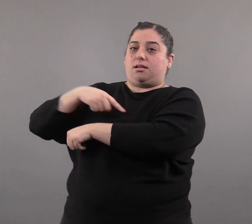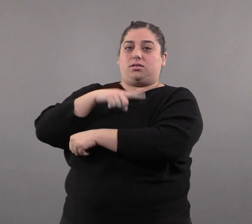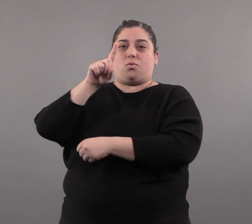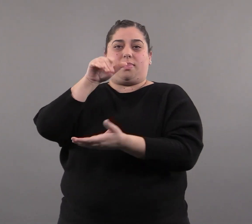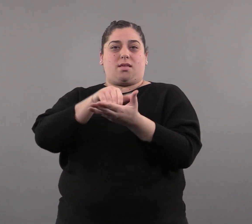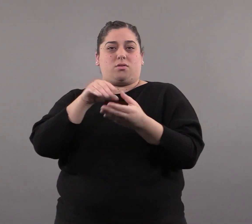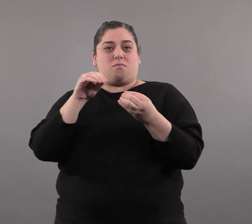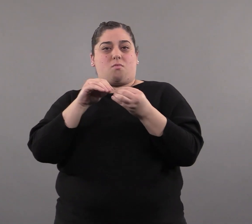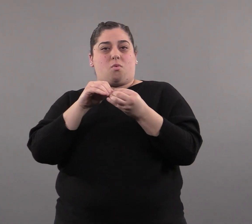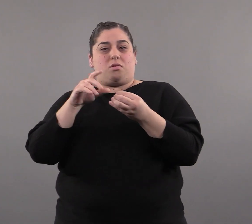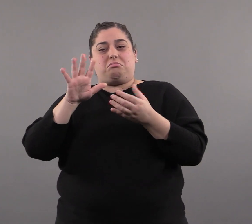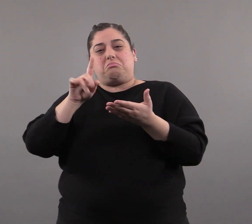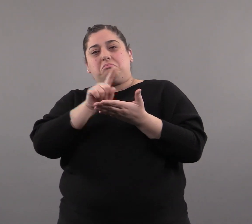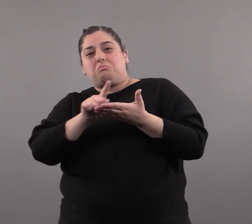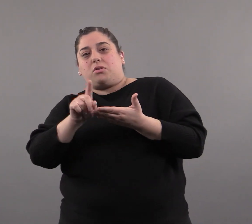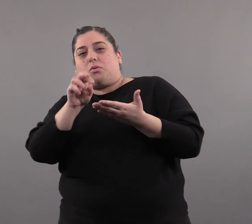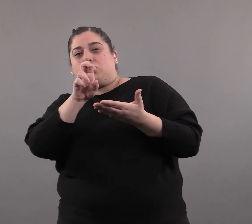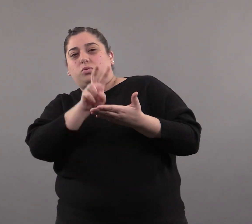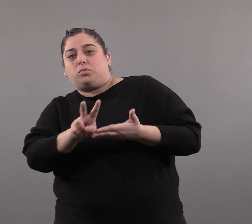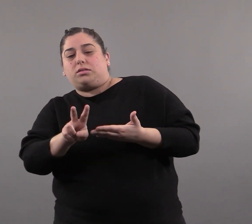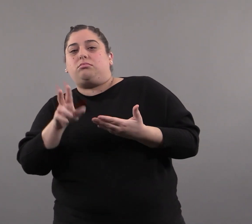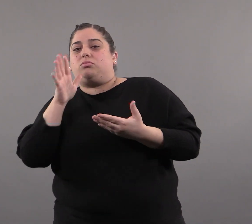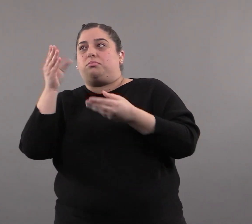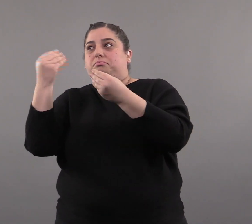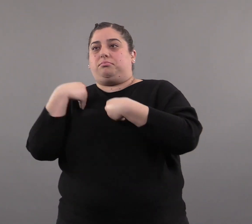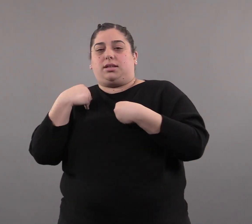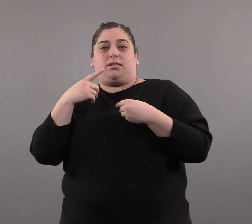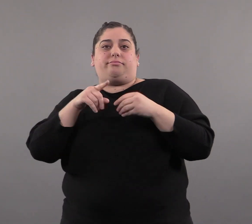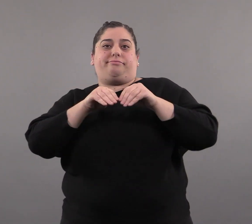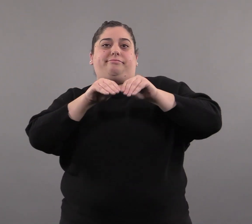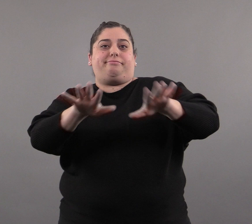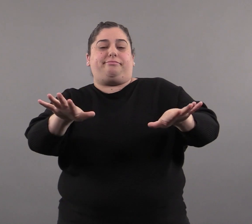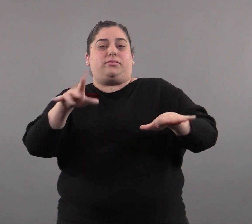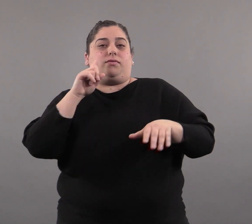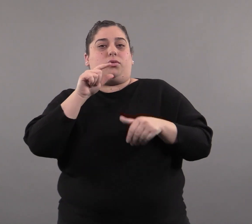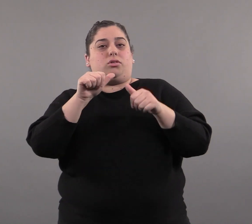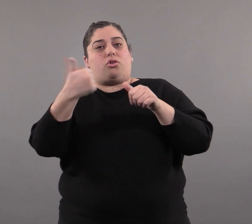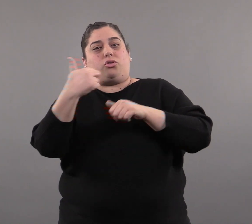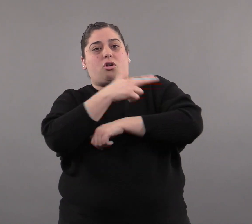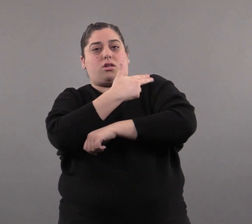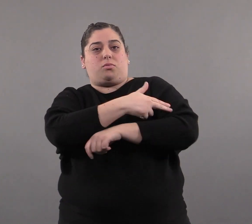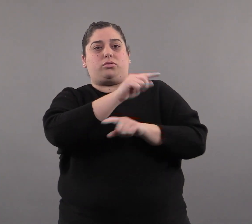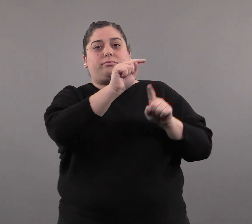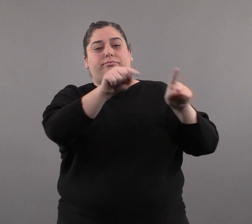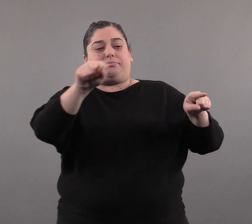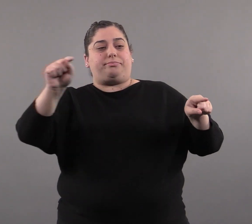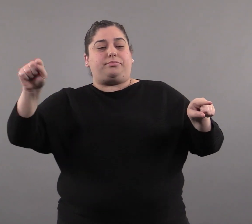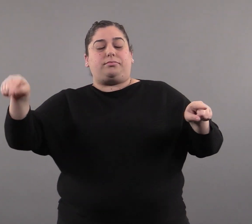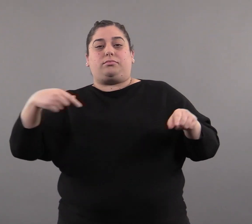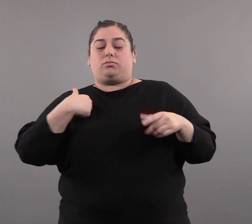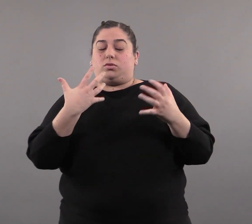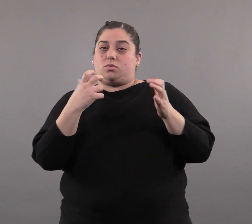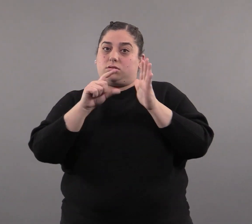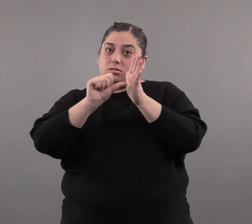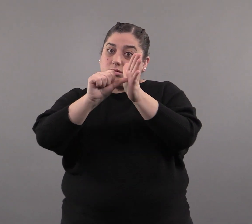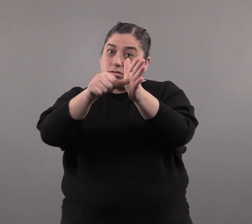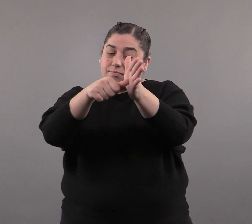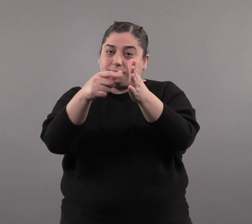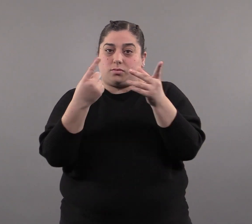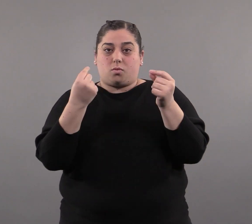One thing that I want to take advantage of reinforcing is that we are still in the position of wanting